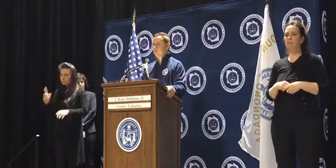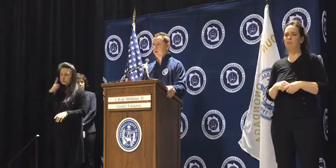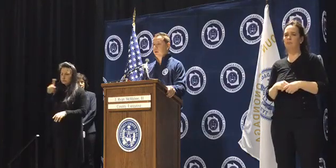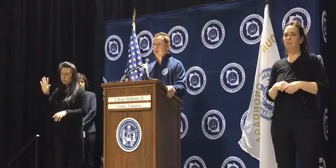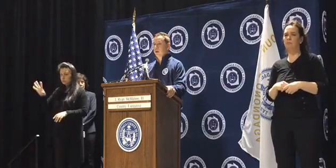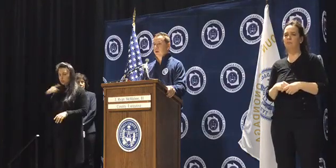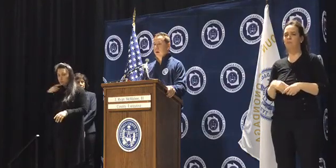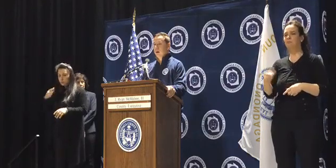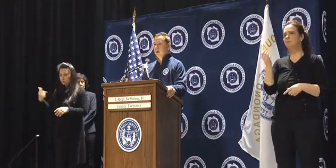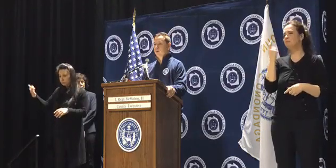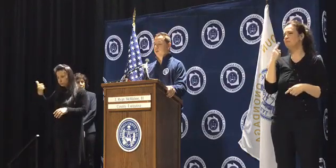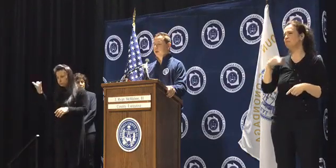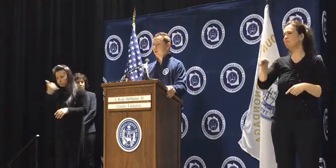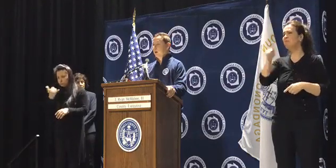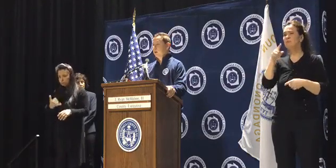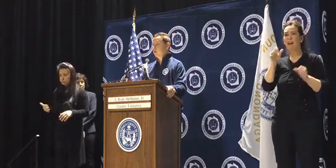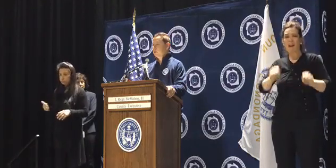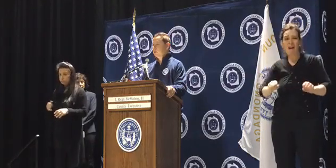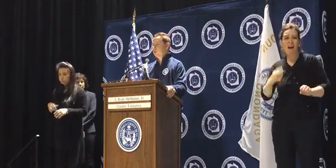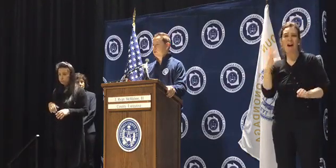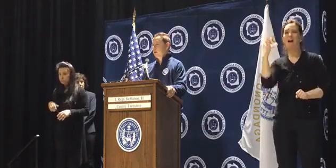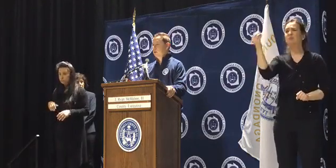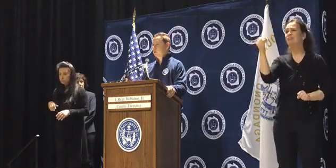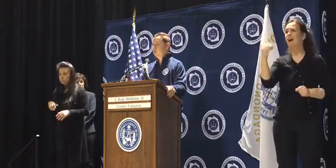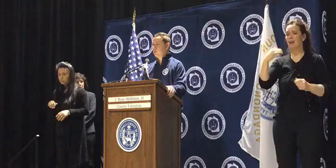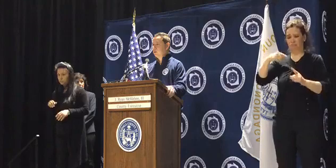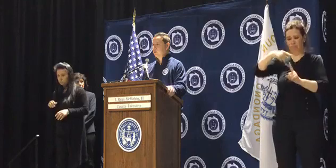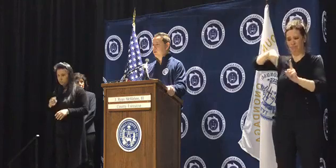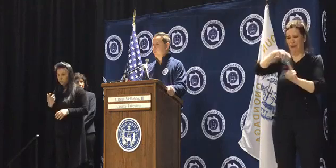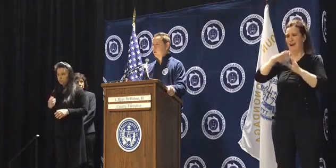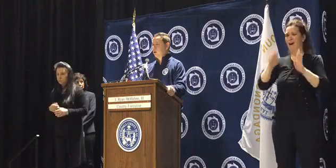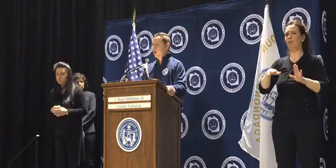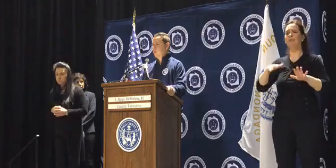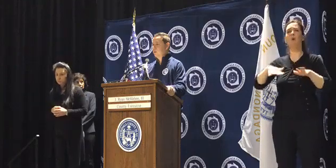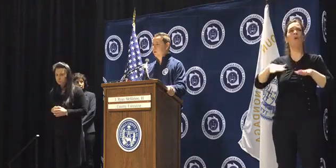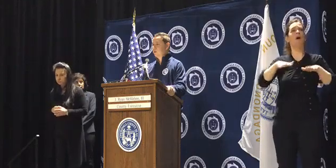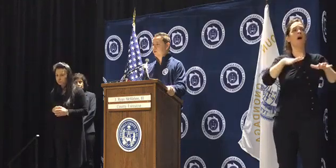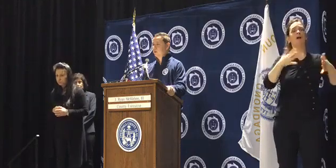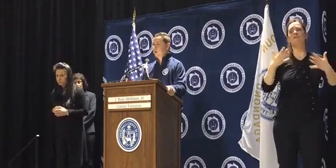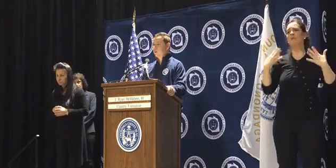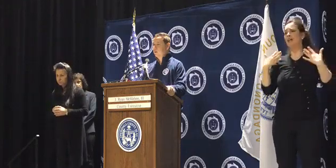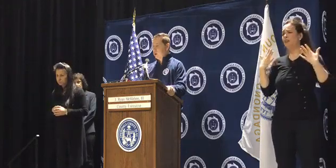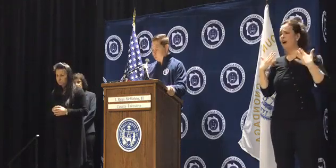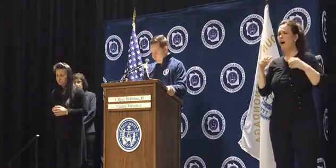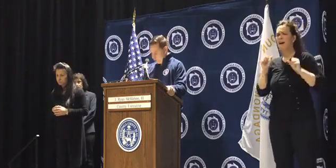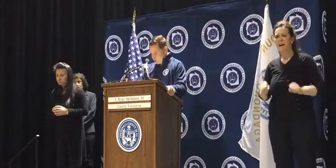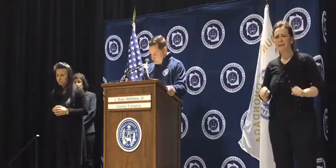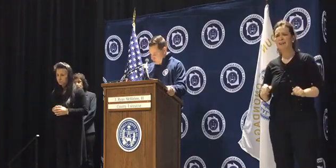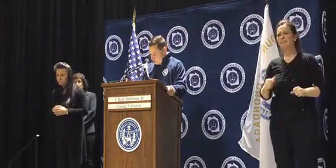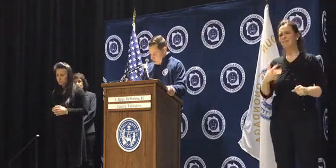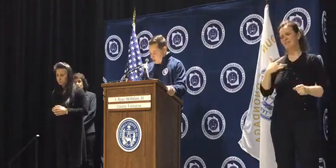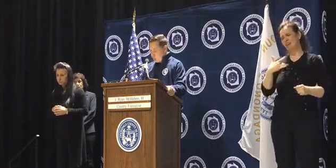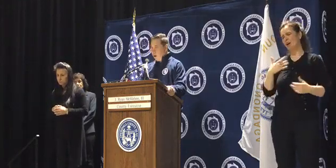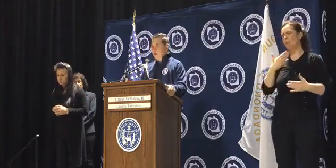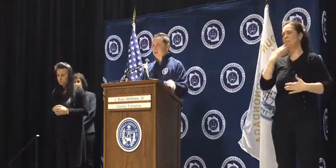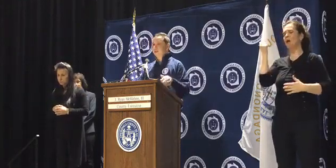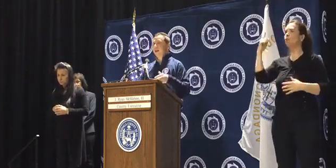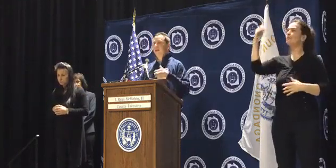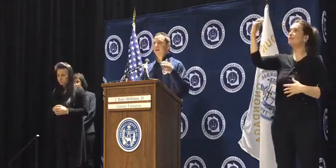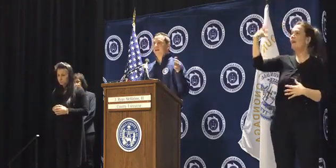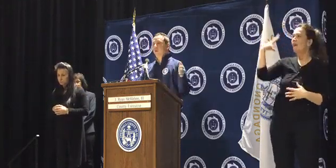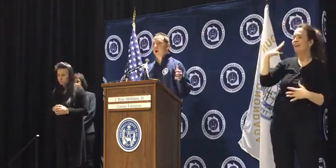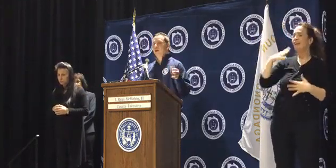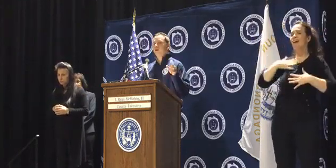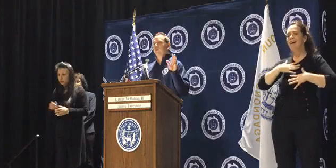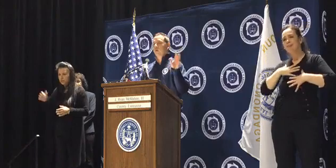his family. Chris Baker, I encourage you to utilize your front yard, please, to take a nice walk when you get home. But let's